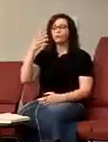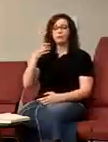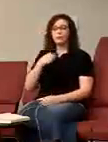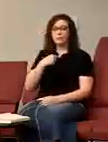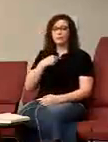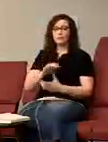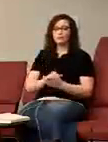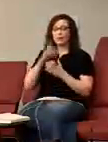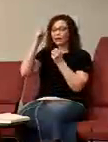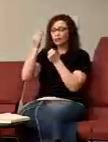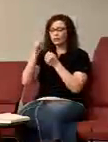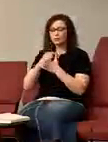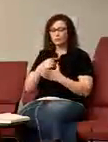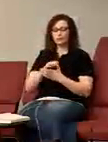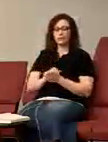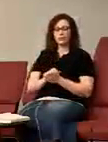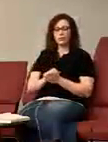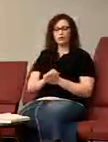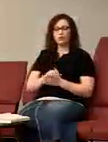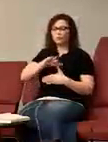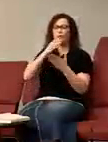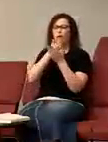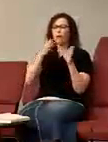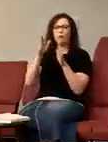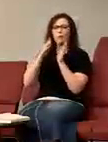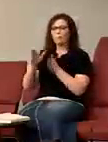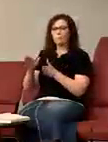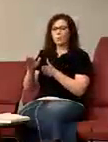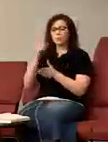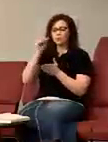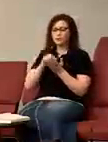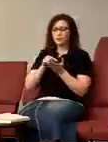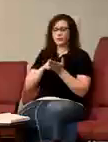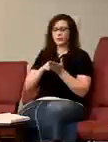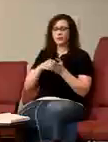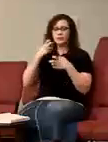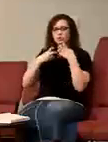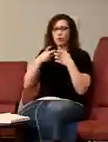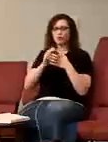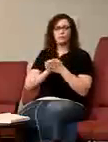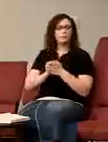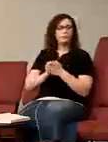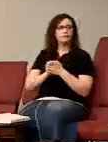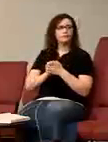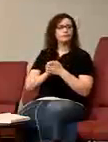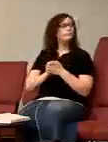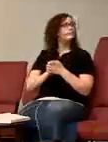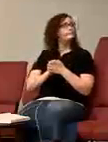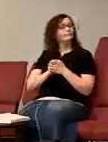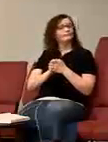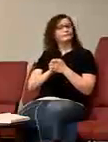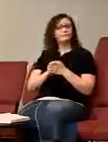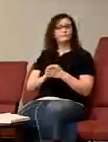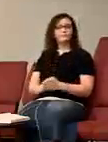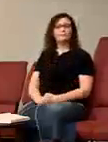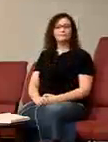And so the whole purpose of all this struggle that we get, in fact, if you, I don't know if that's on my slide there.